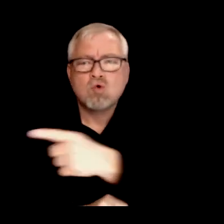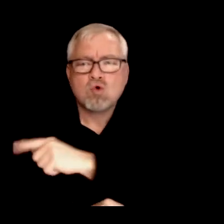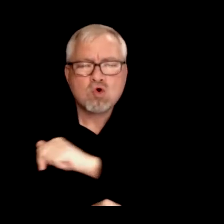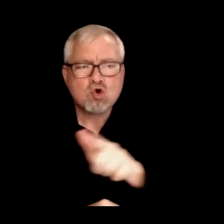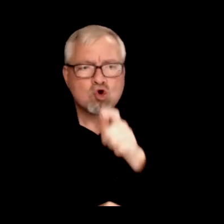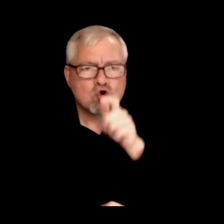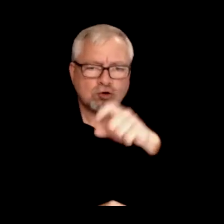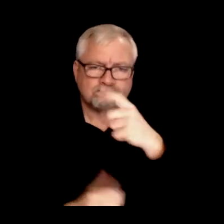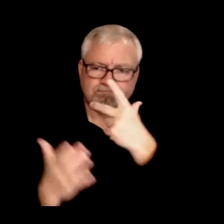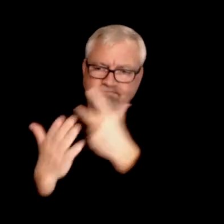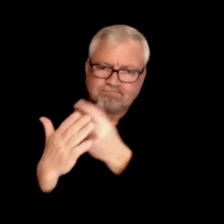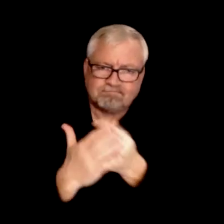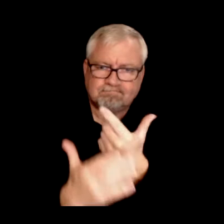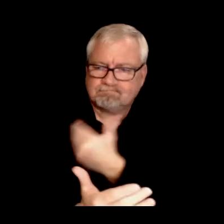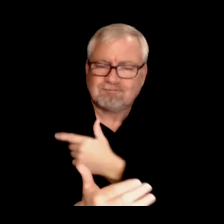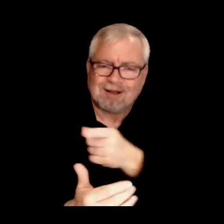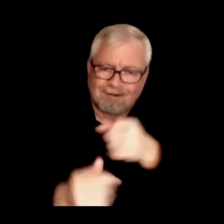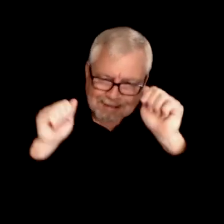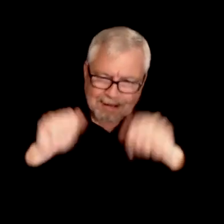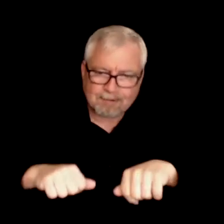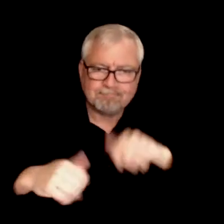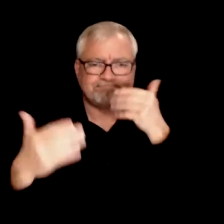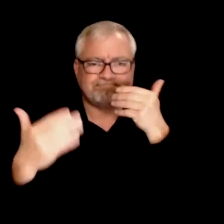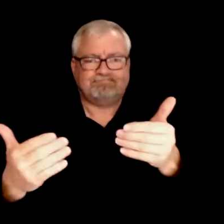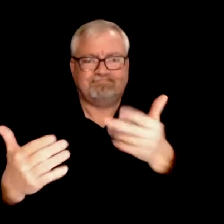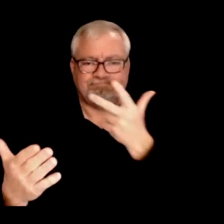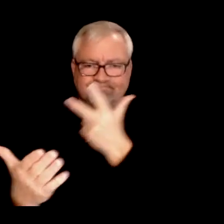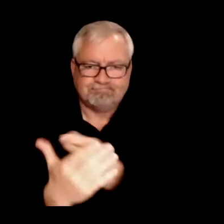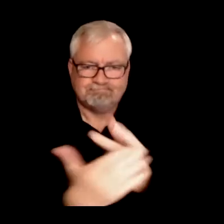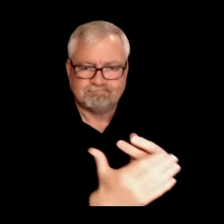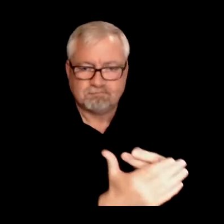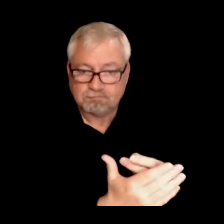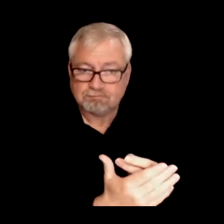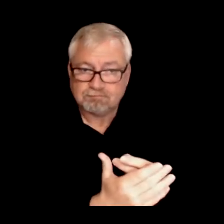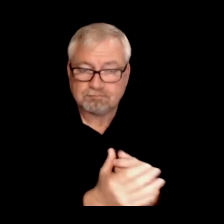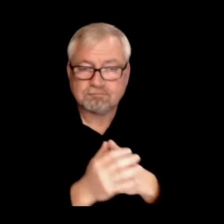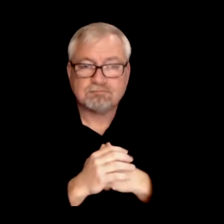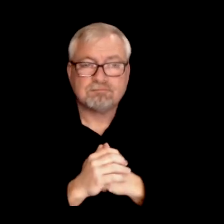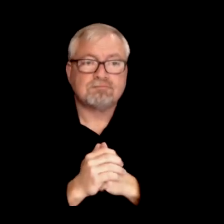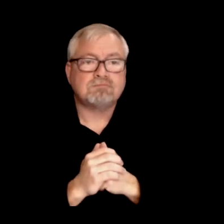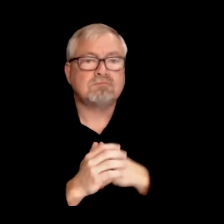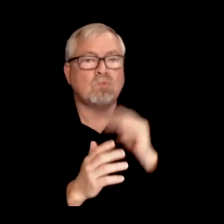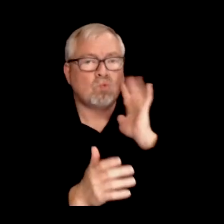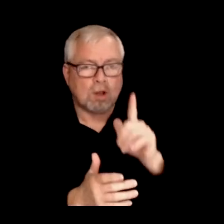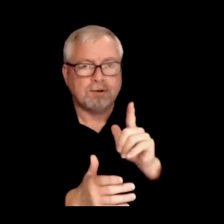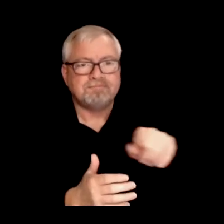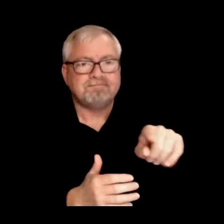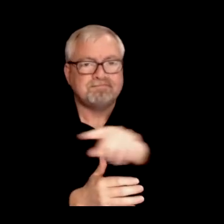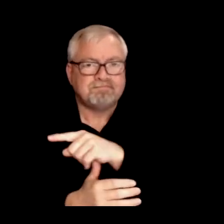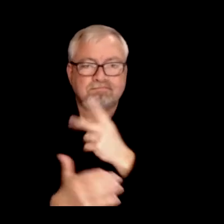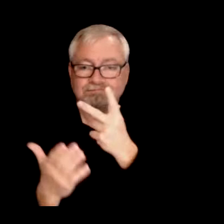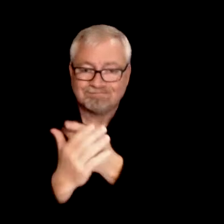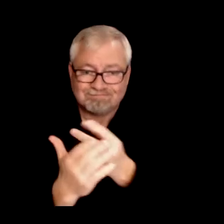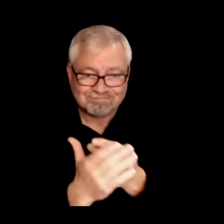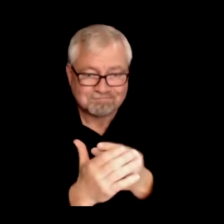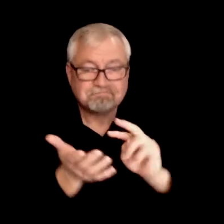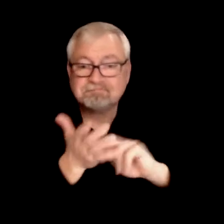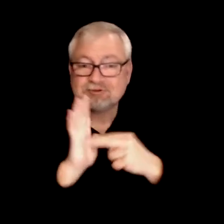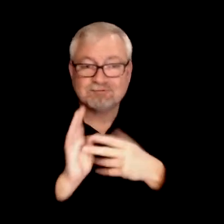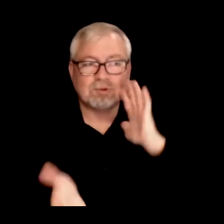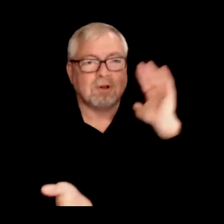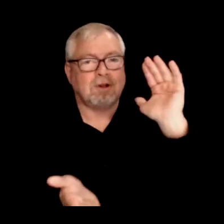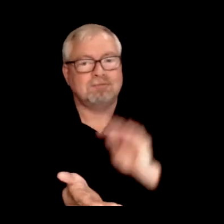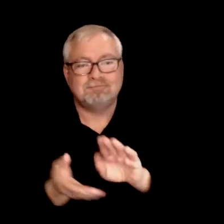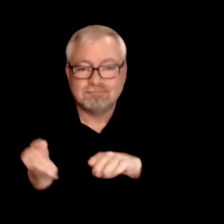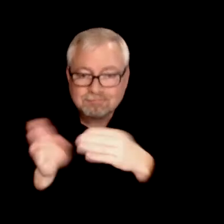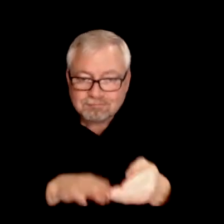vaccine so that we can reduce mortality, long-term problems, and health inequities. But we can